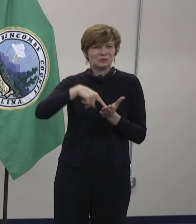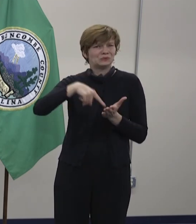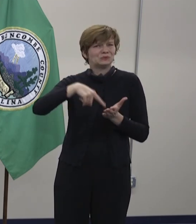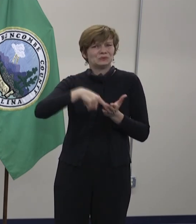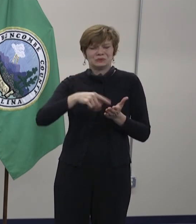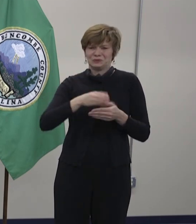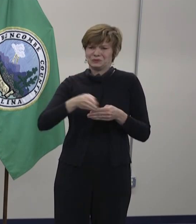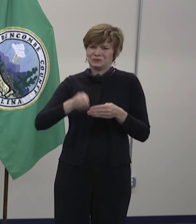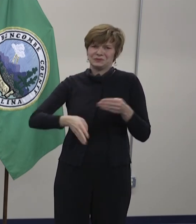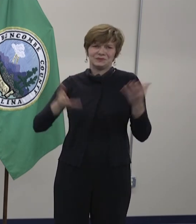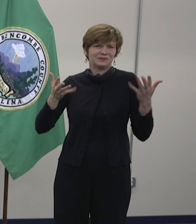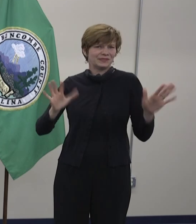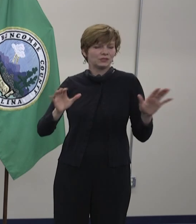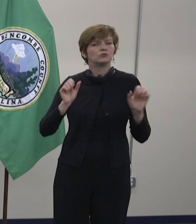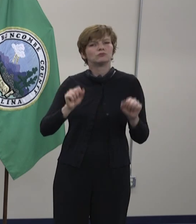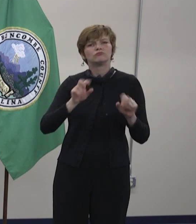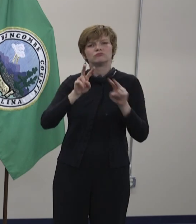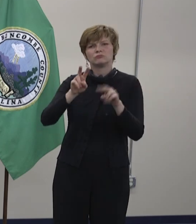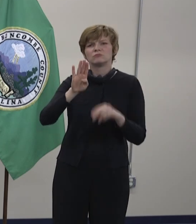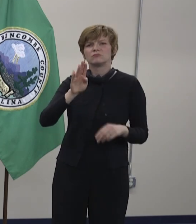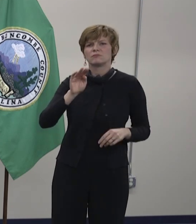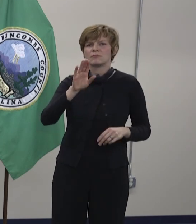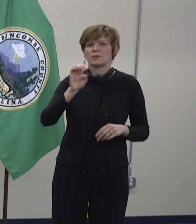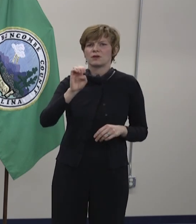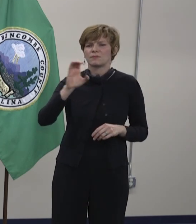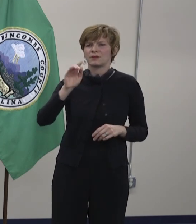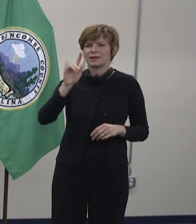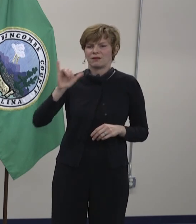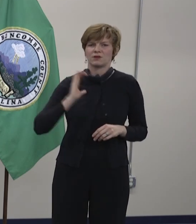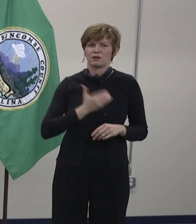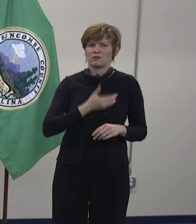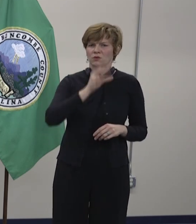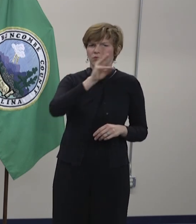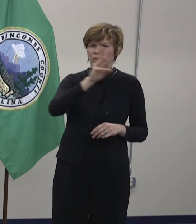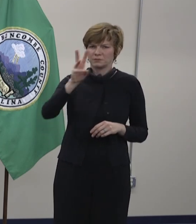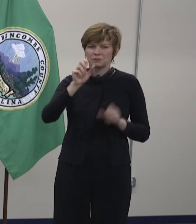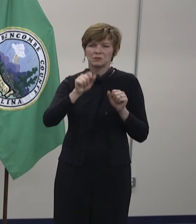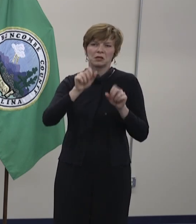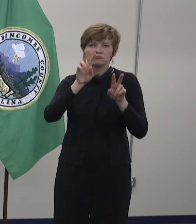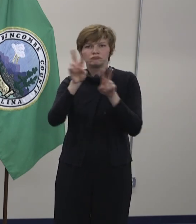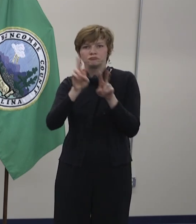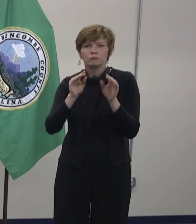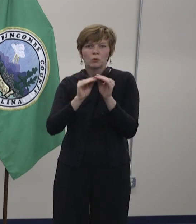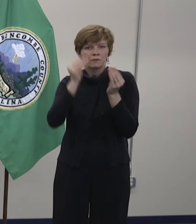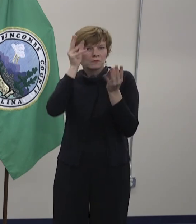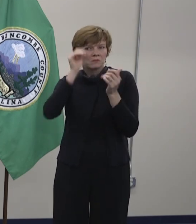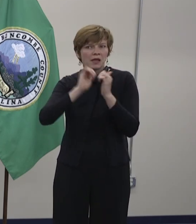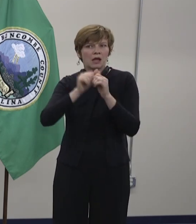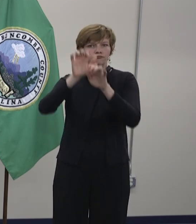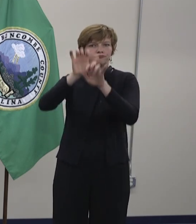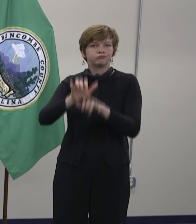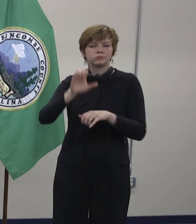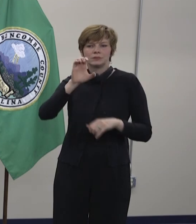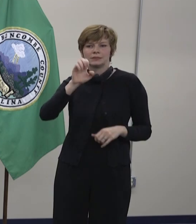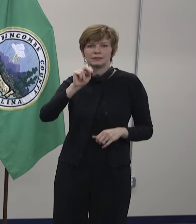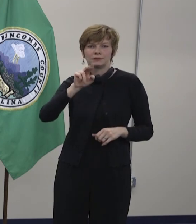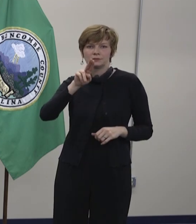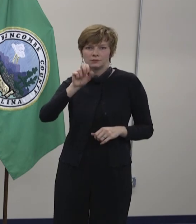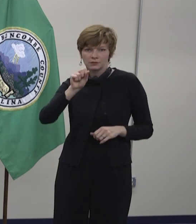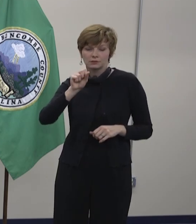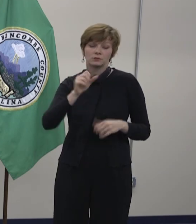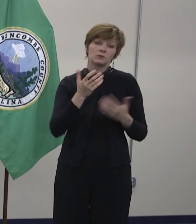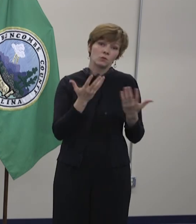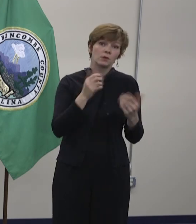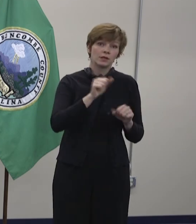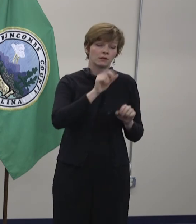to go on Buncombe County's webpage and find out more information about how to take the census, or you can go to